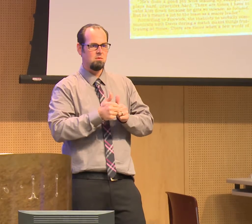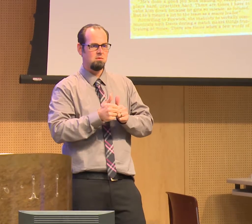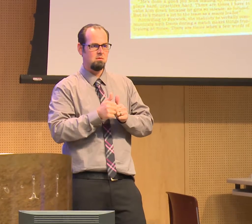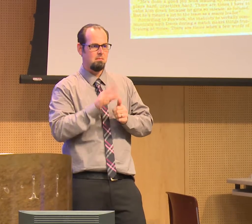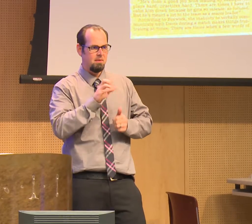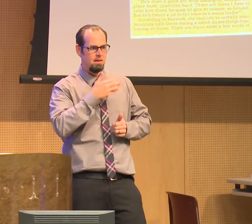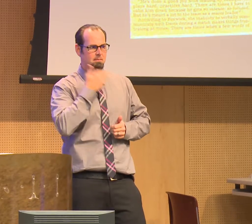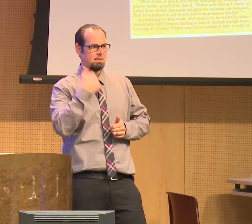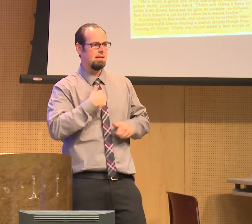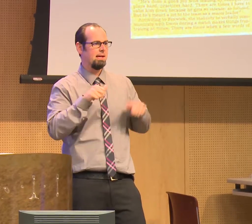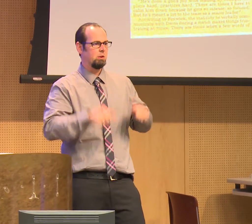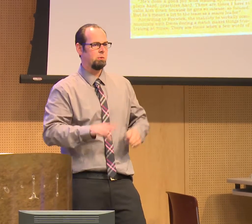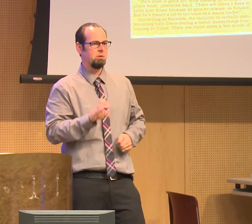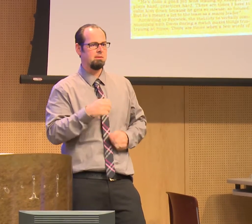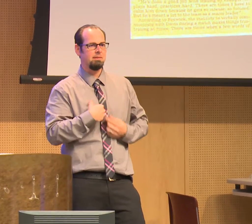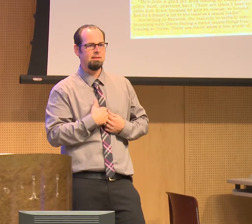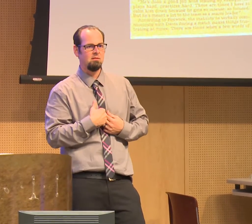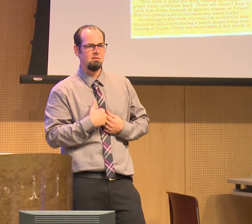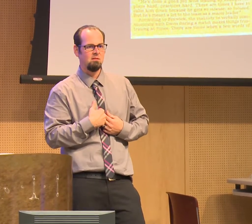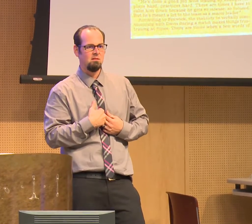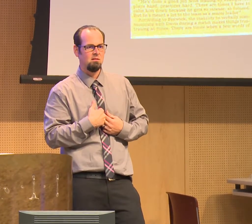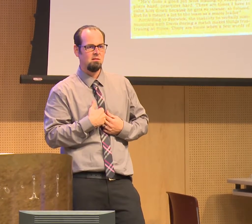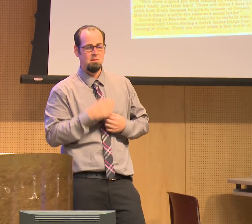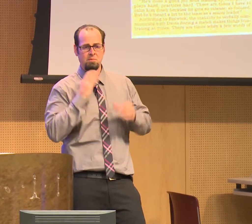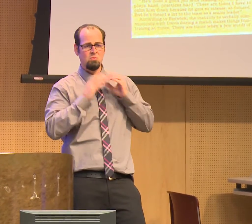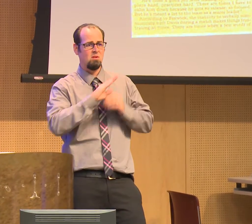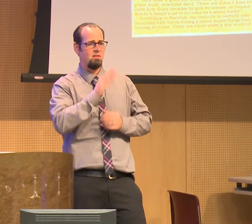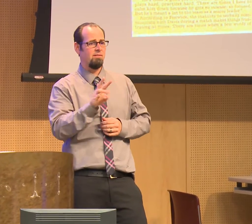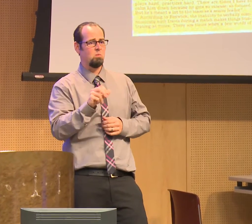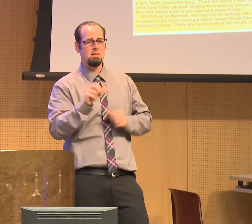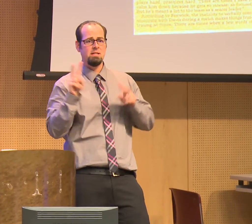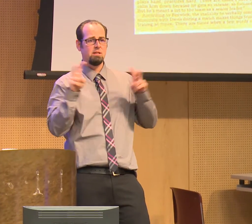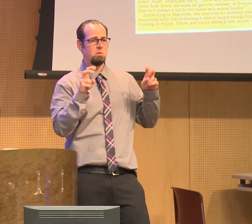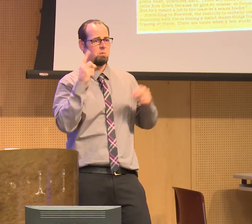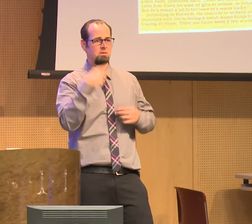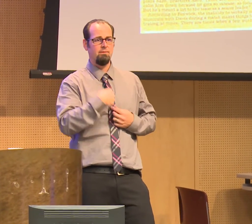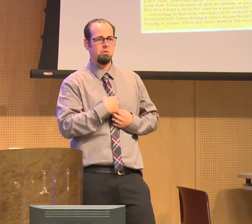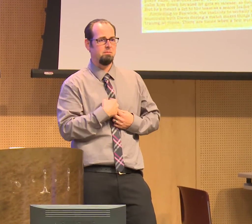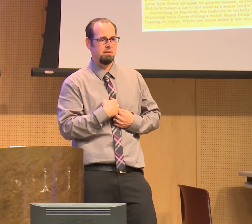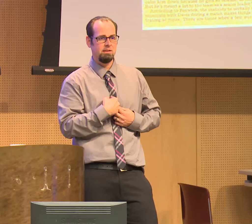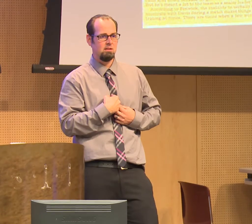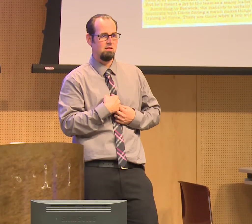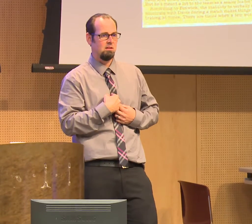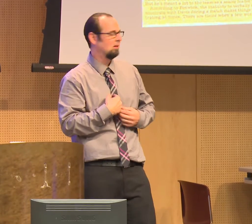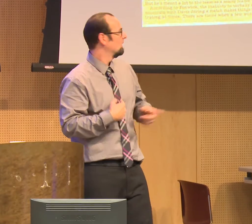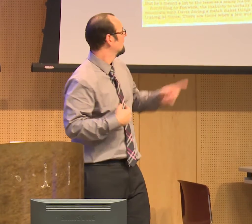have confidence in myself, to believe in myself. That wasn't really an issue,